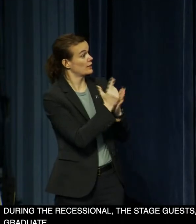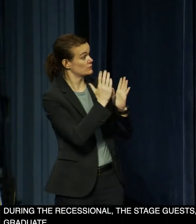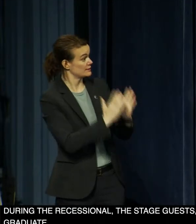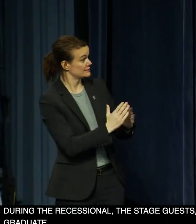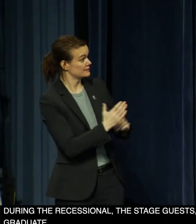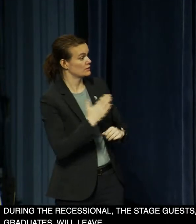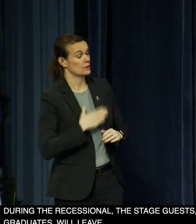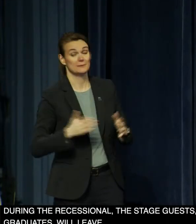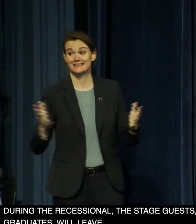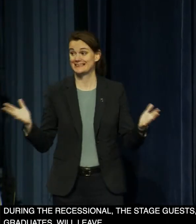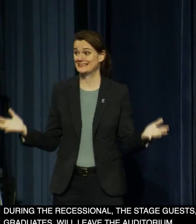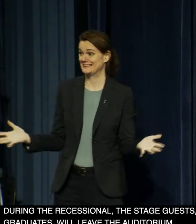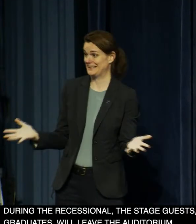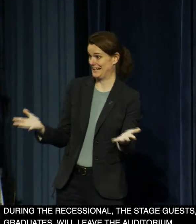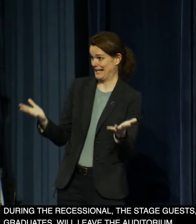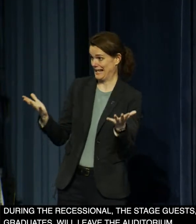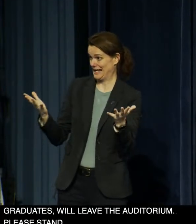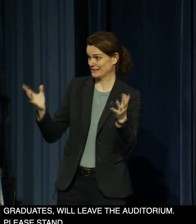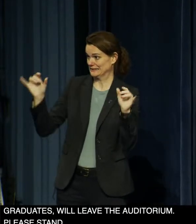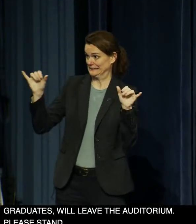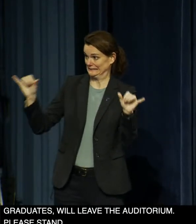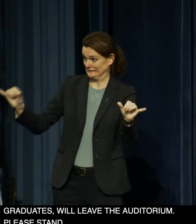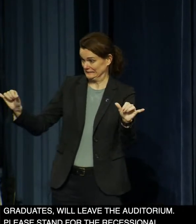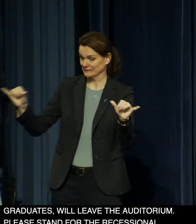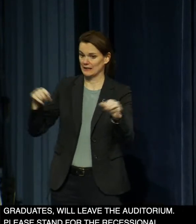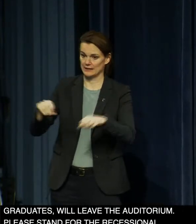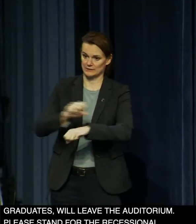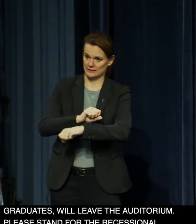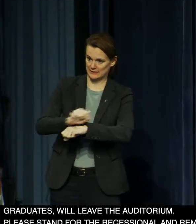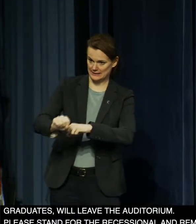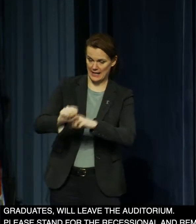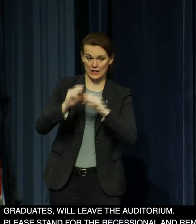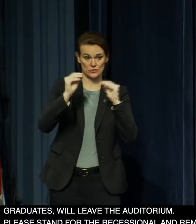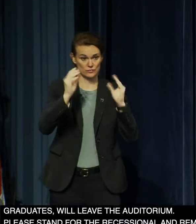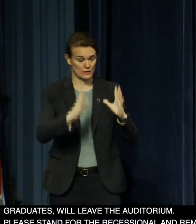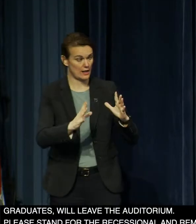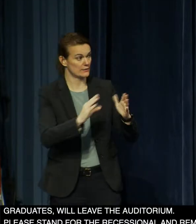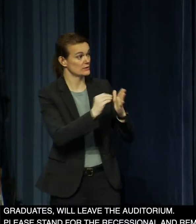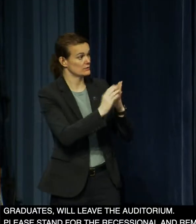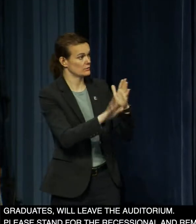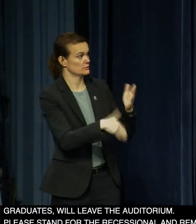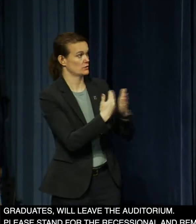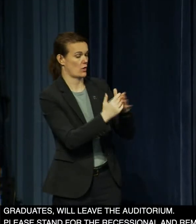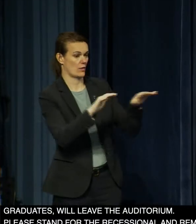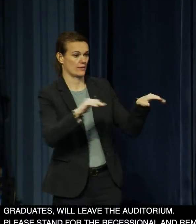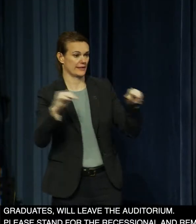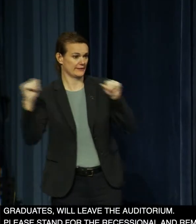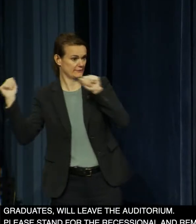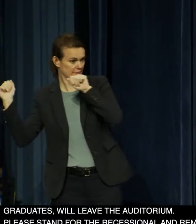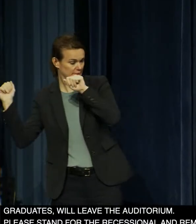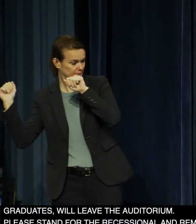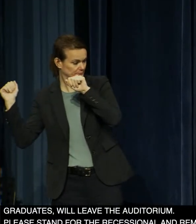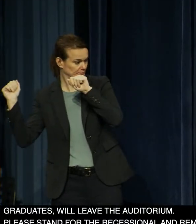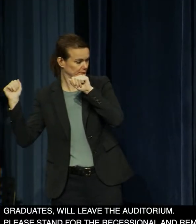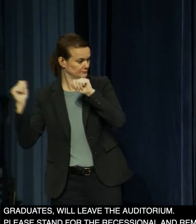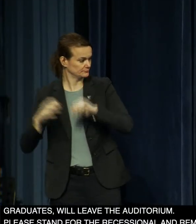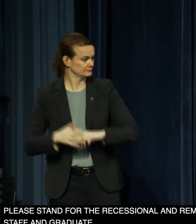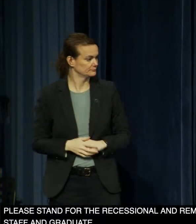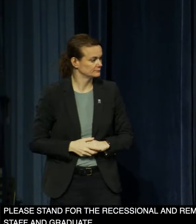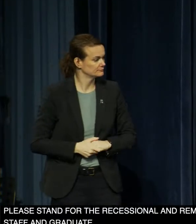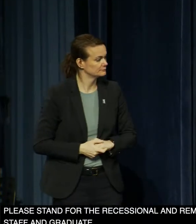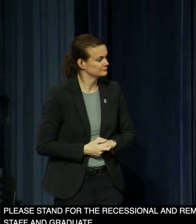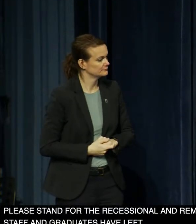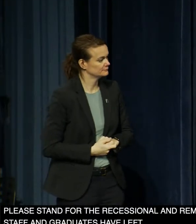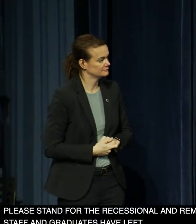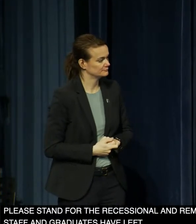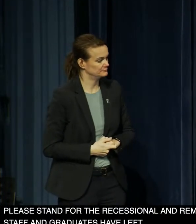for the recessional and remain standing until the stage party, faculty, staff, and graduates have left. But